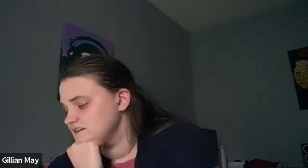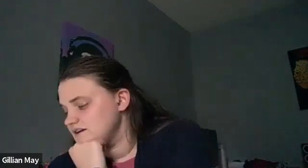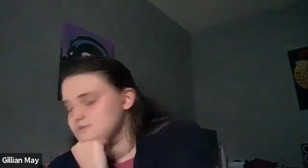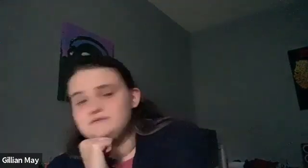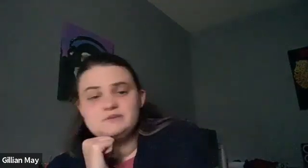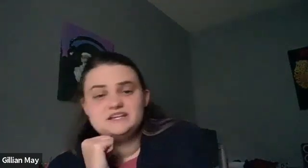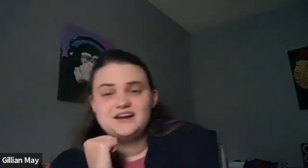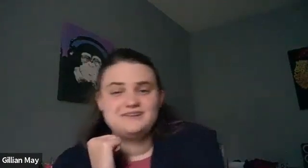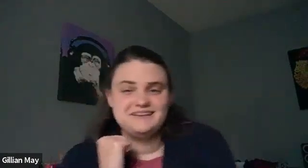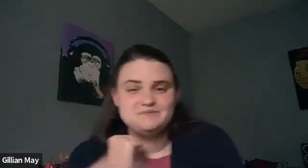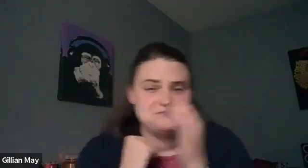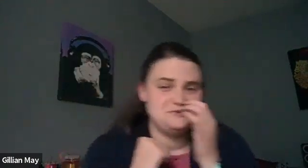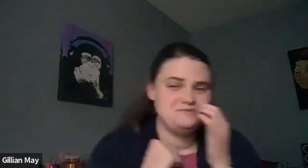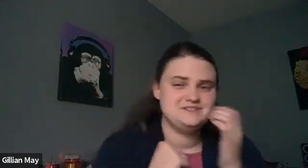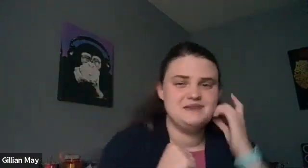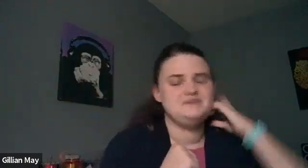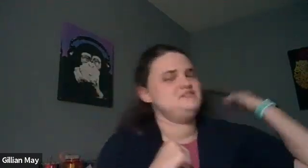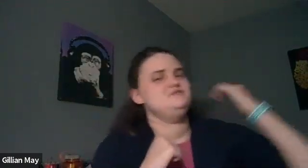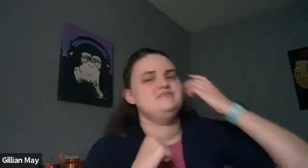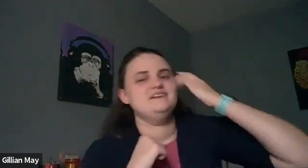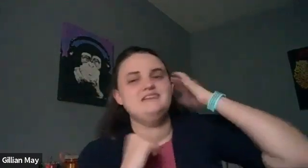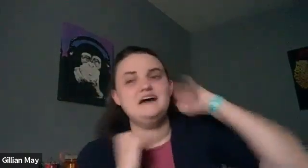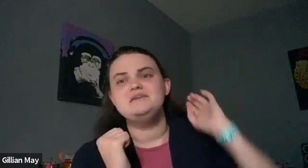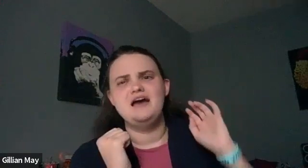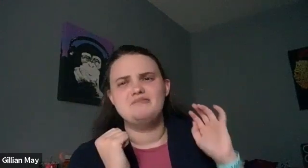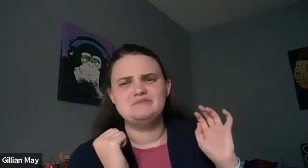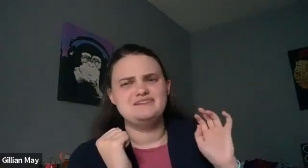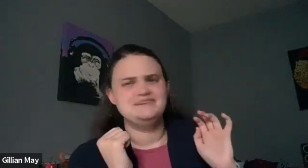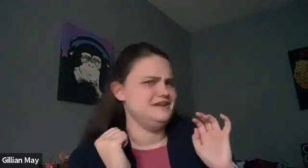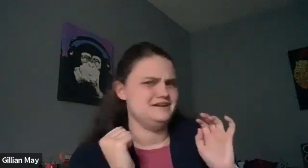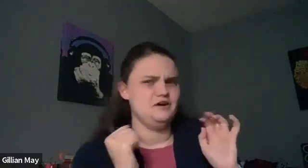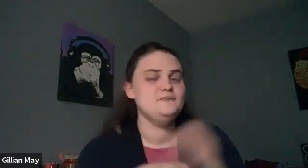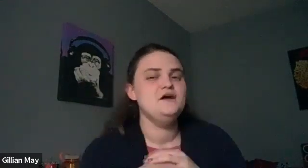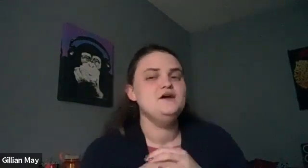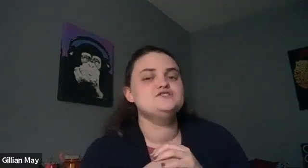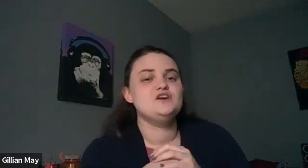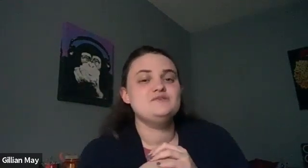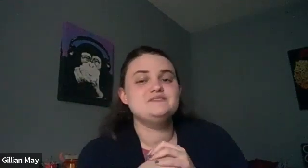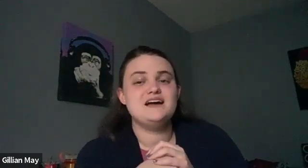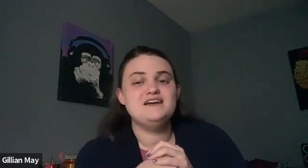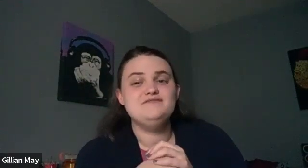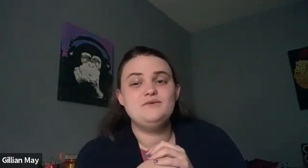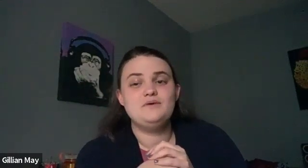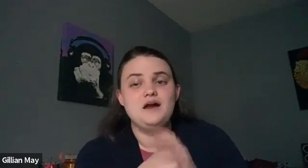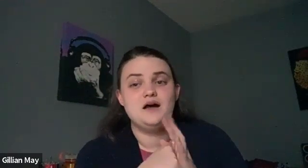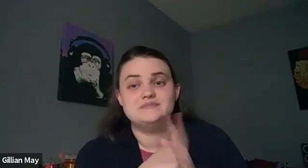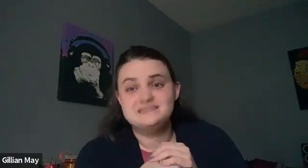I was a very picky child. I liked my fruit. I was not a big vegetable fan. I am now, but back then, not at all. So the sign for